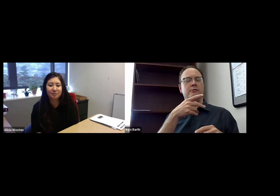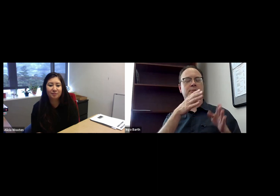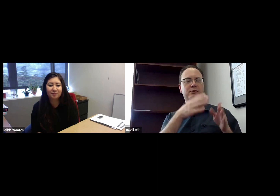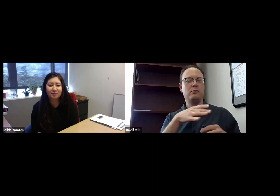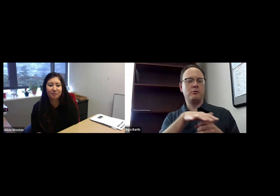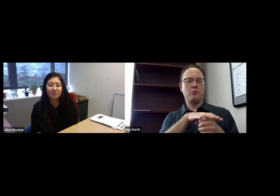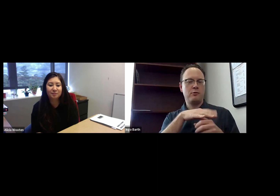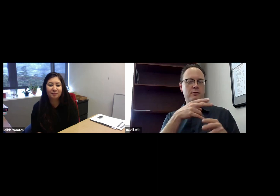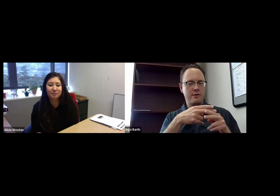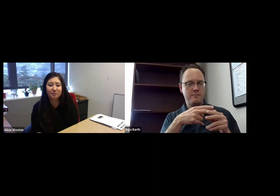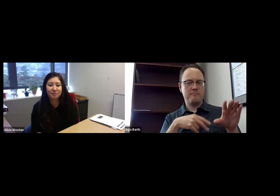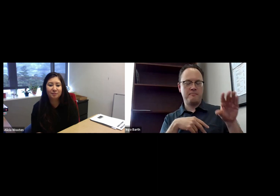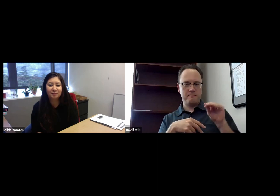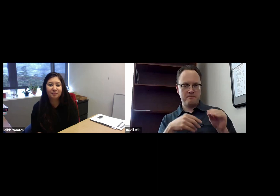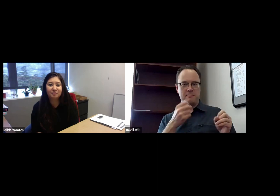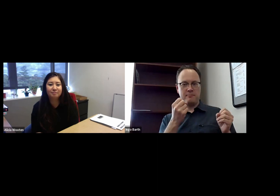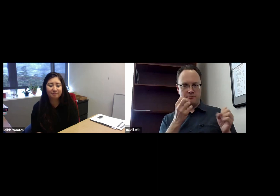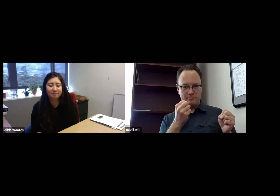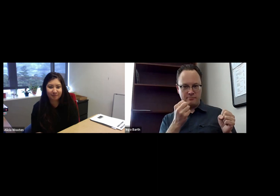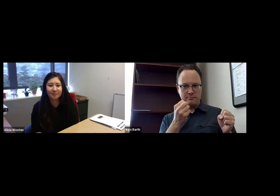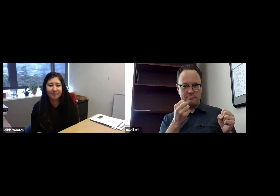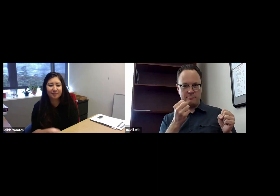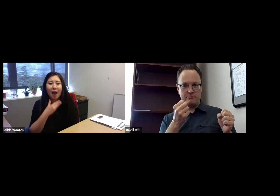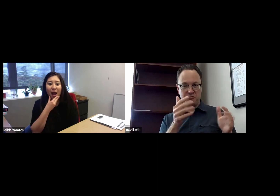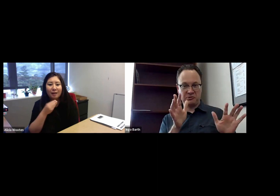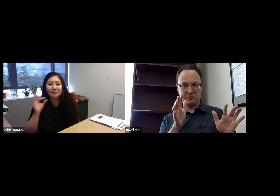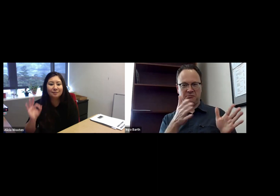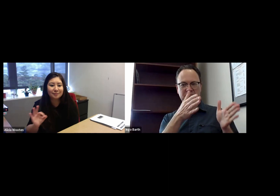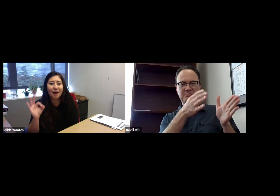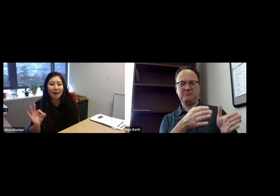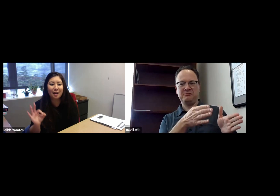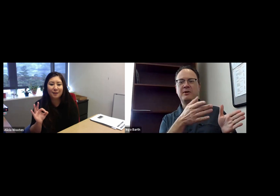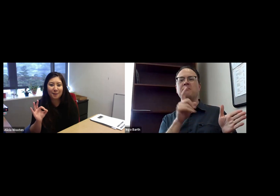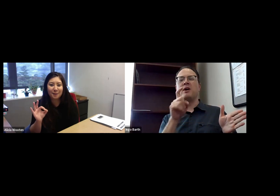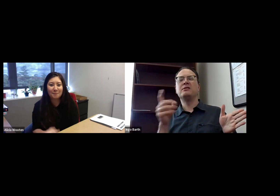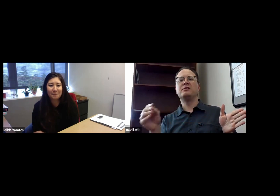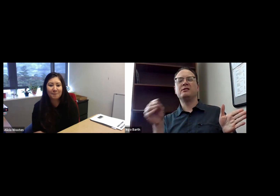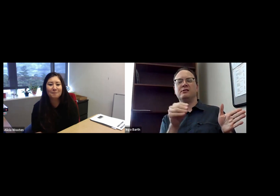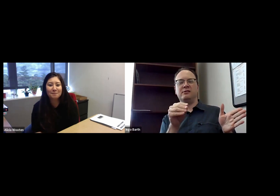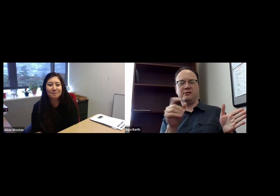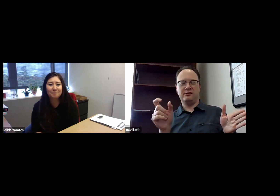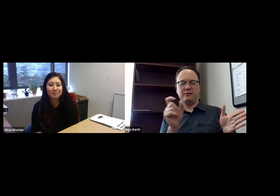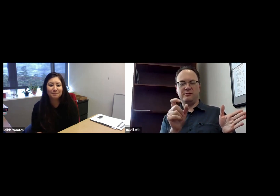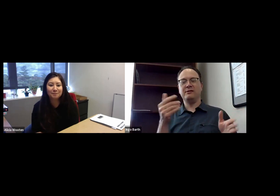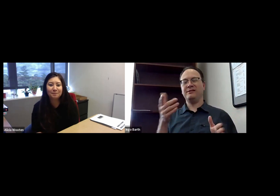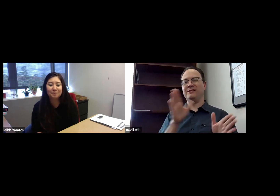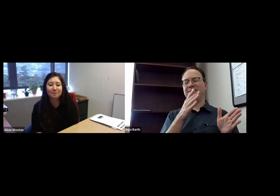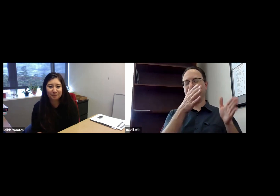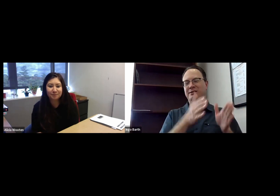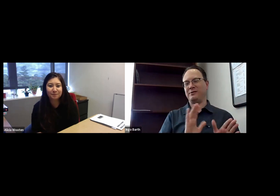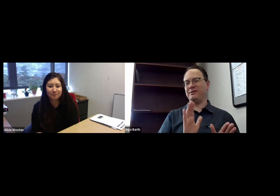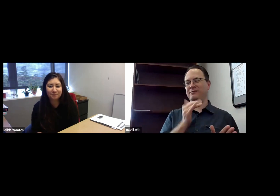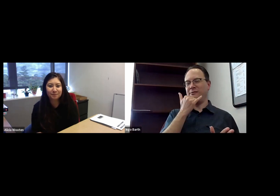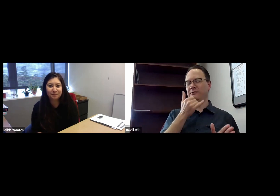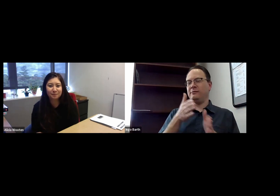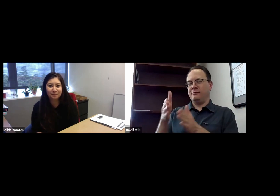name. And typically it's the person or location name that I will use, and then